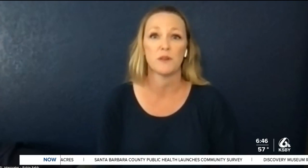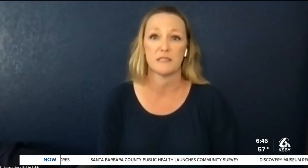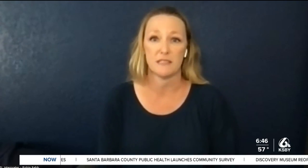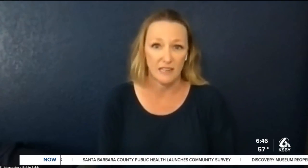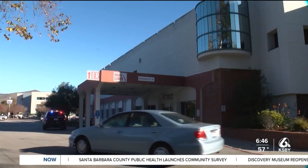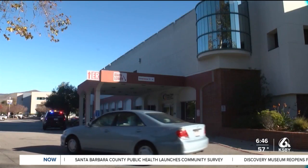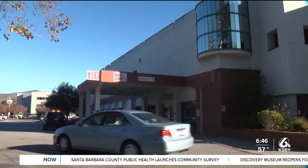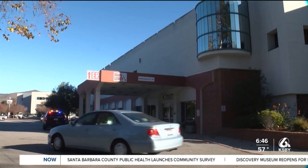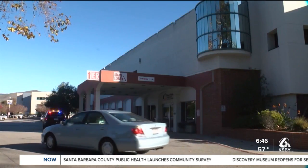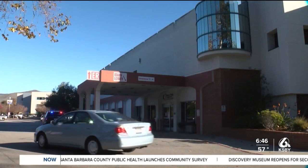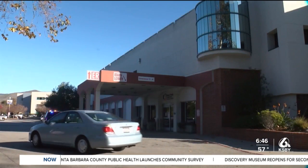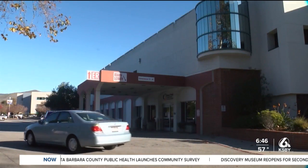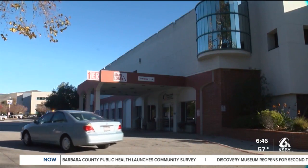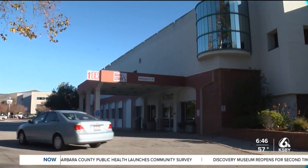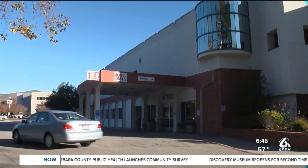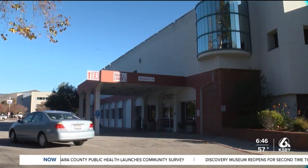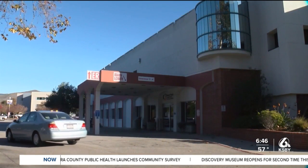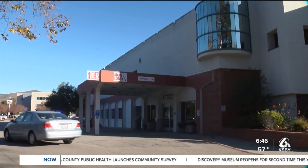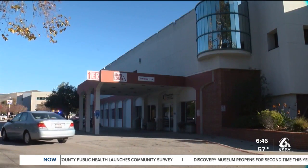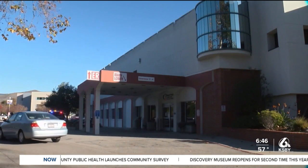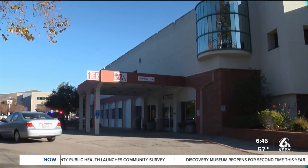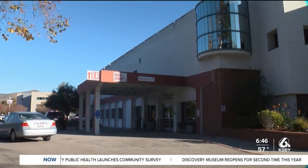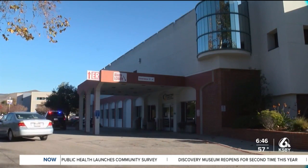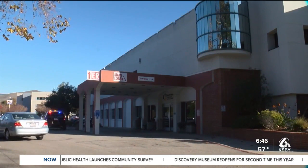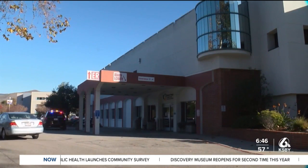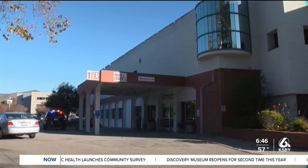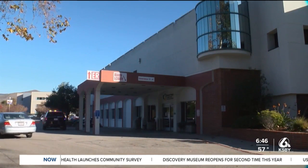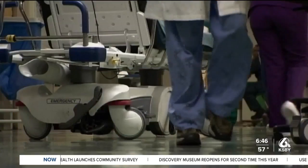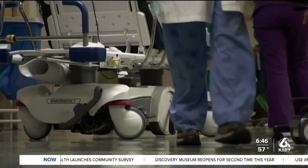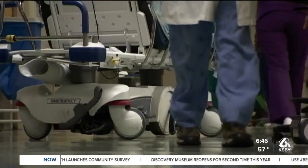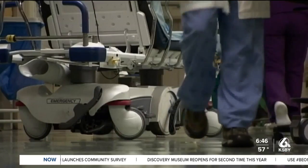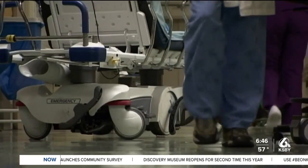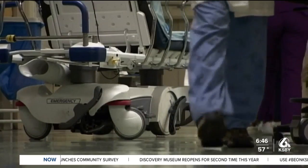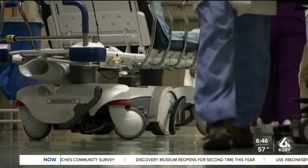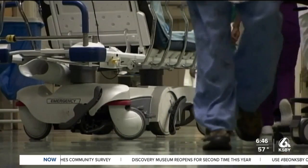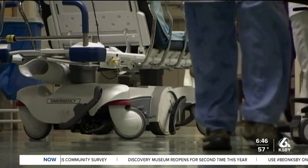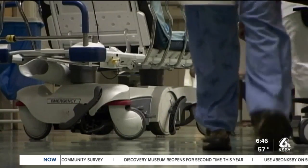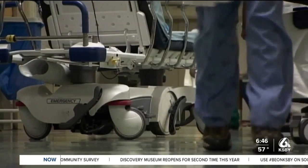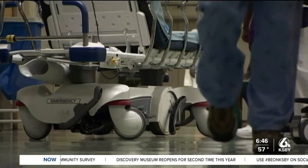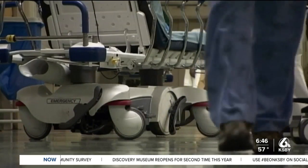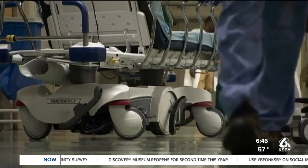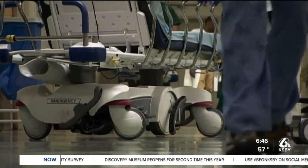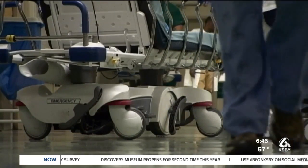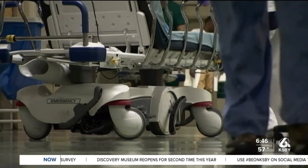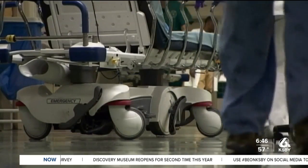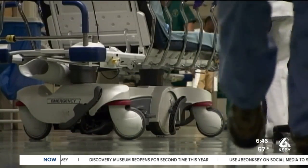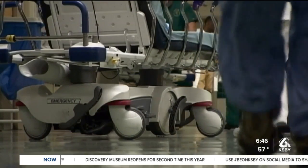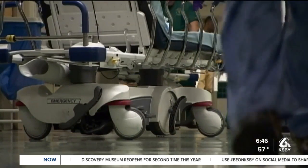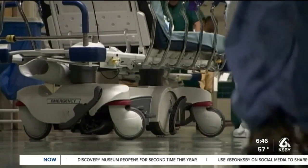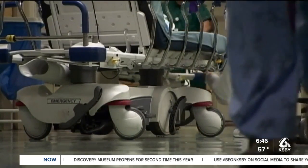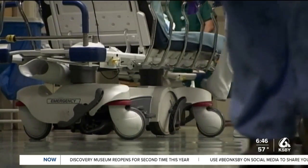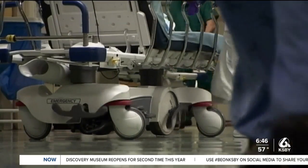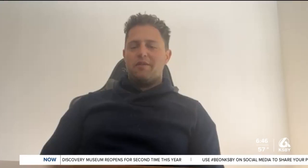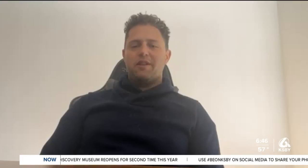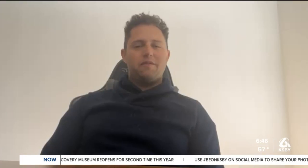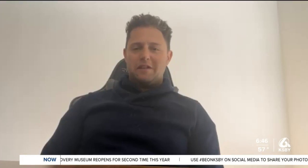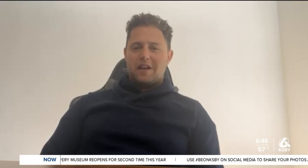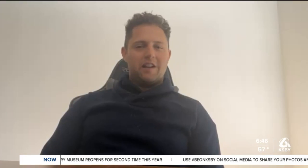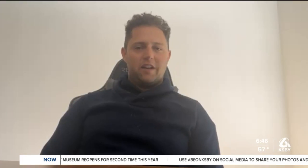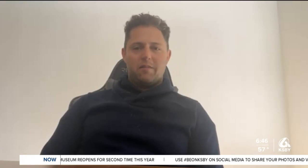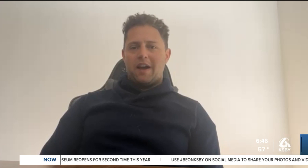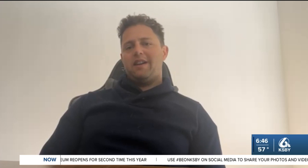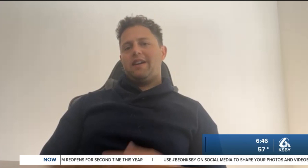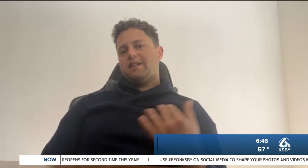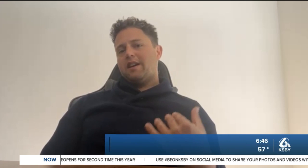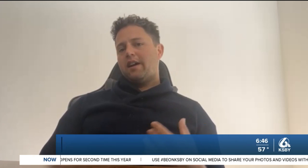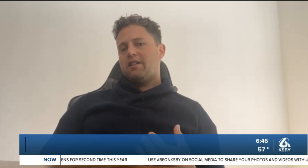think it's super exciting. Even in situations where an interpreter is provided, like at the hospital, interpretation can be clunky and delay care. It really feels